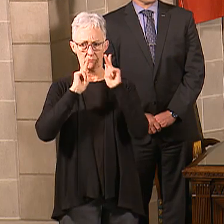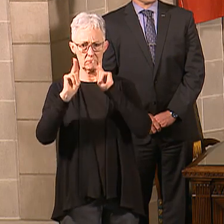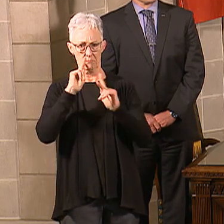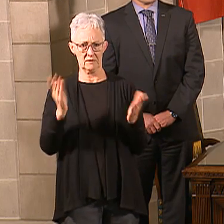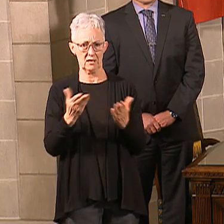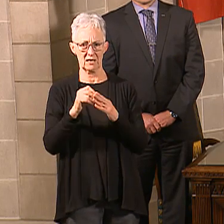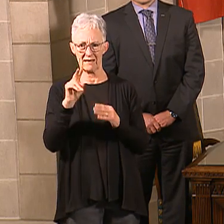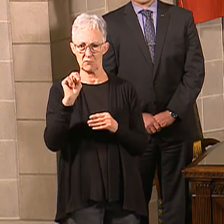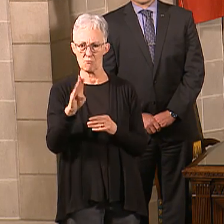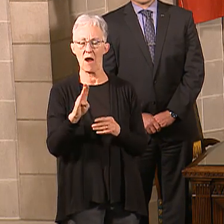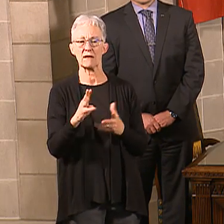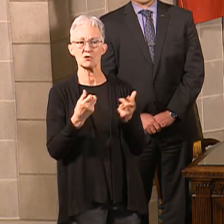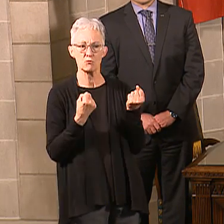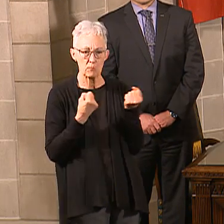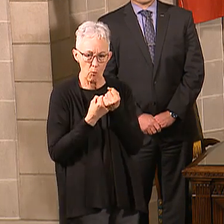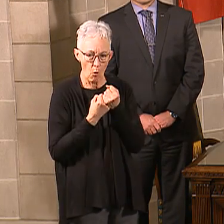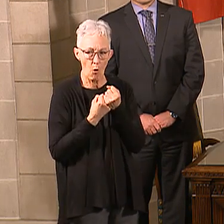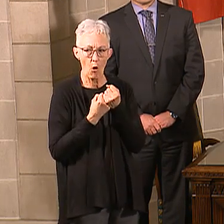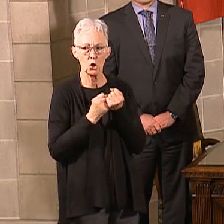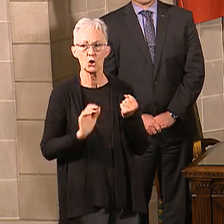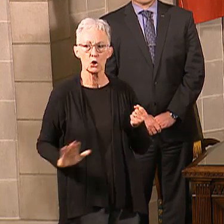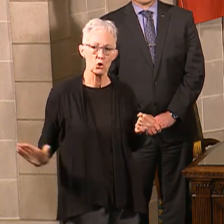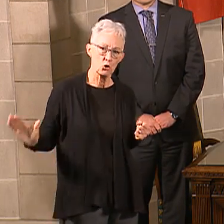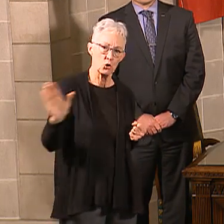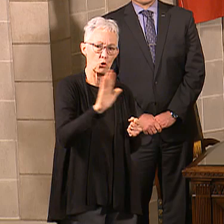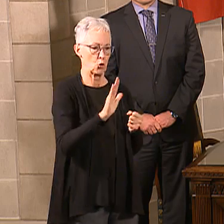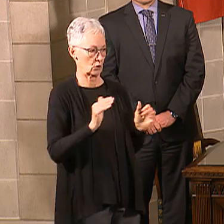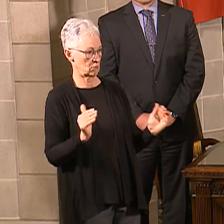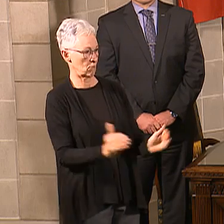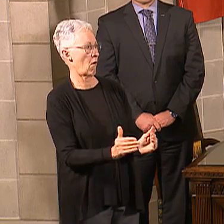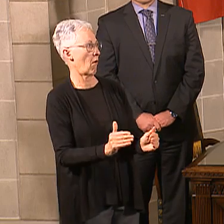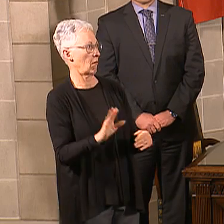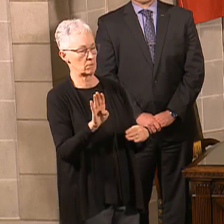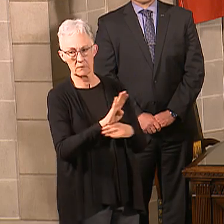businesses out there. Again, get the takeout from the restaurant.